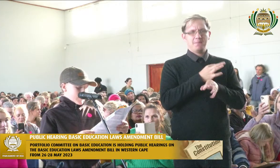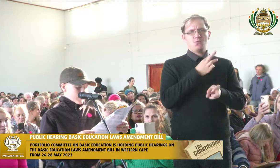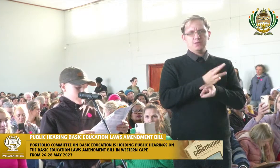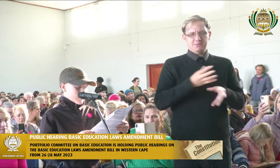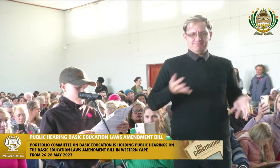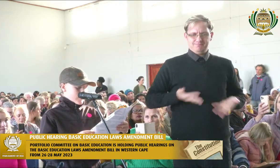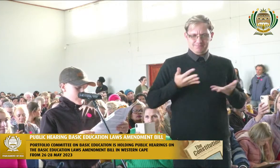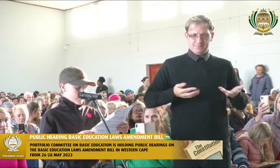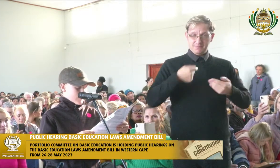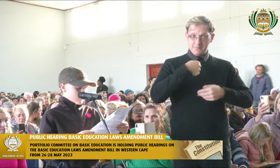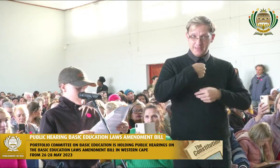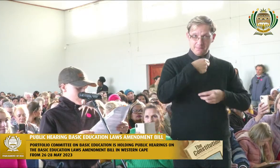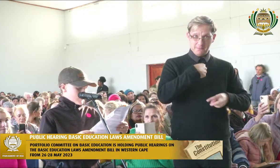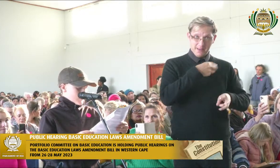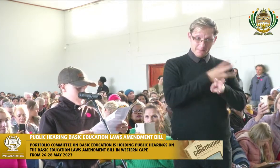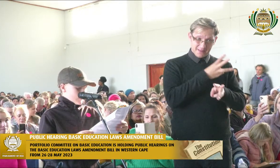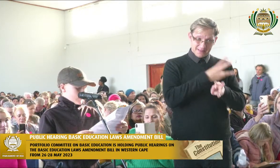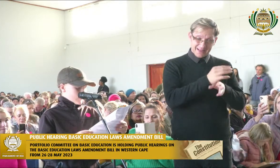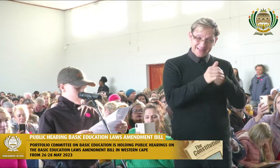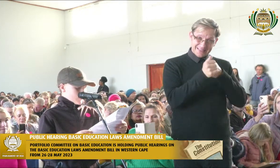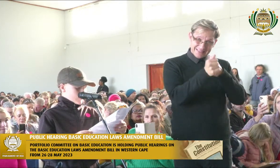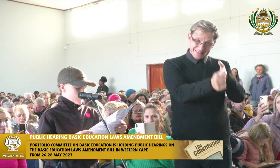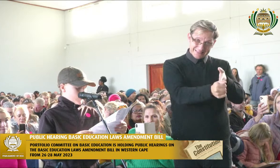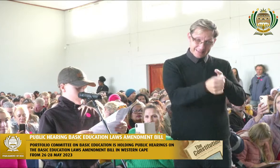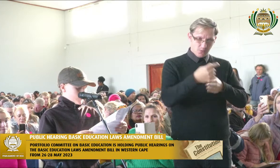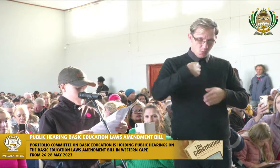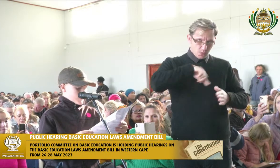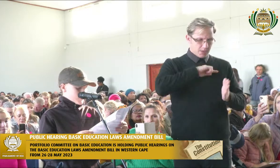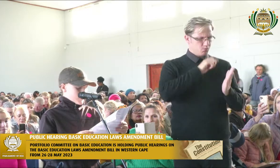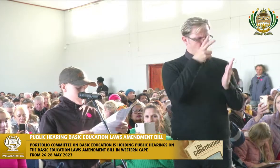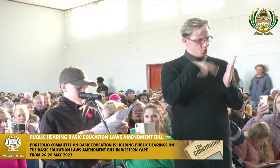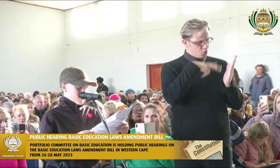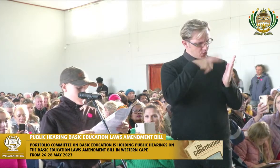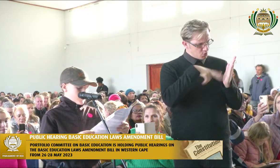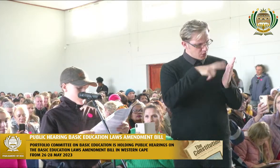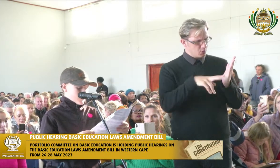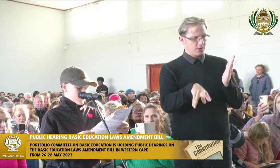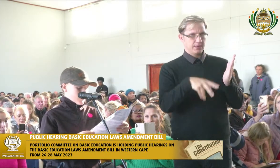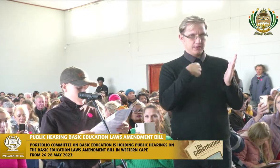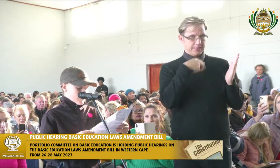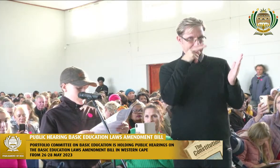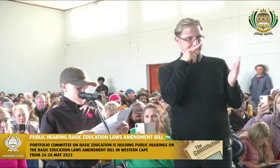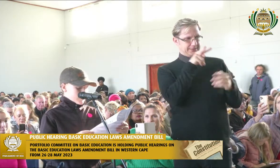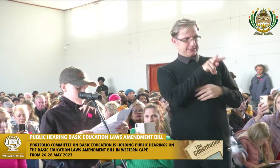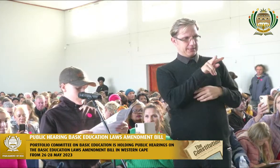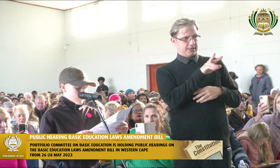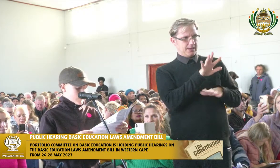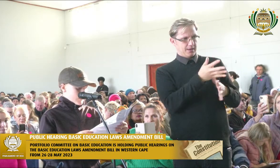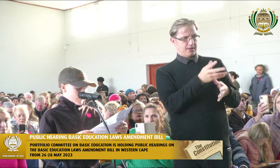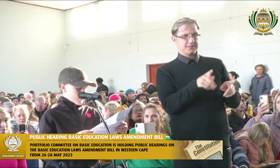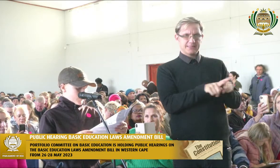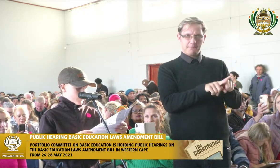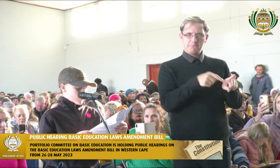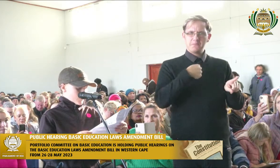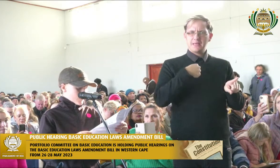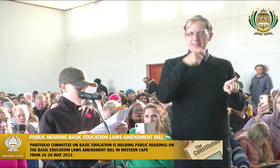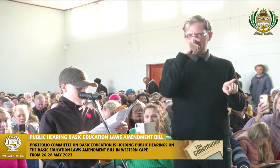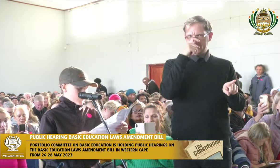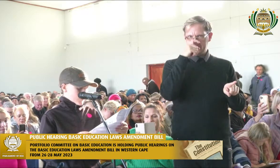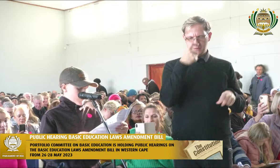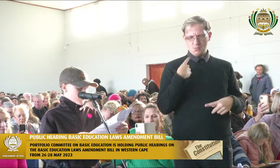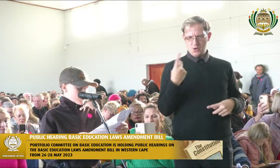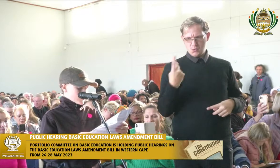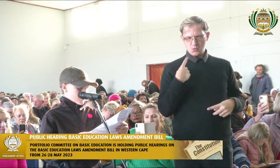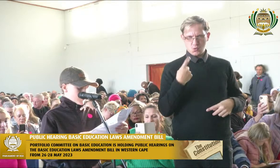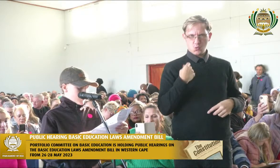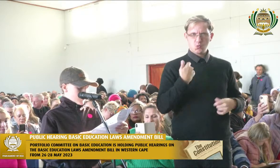My mother definitely leads us and reads to us a lot by seeing her model learning. My sister and I love to explore, and